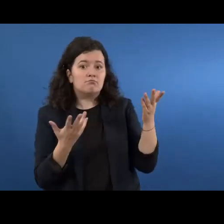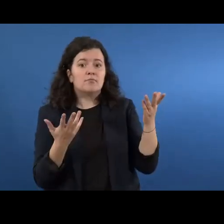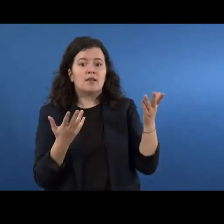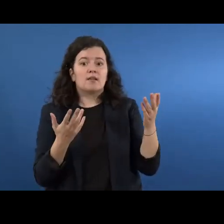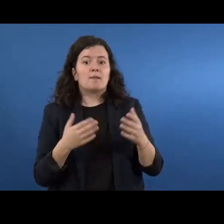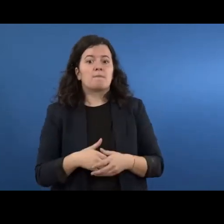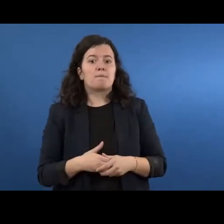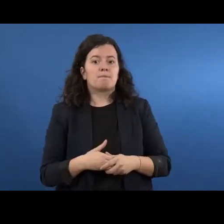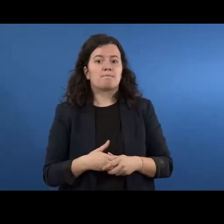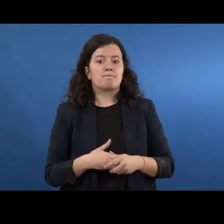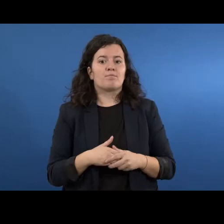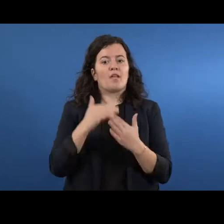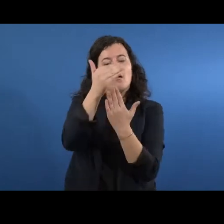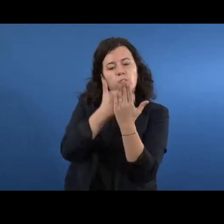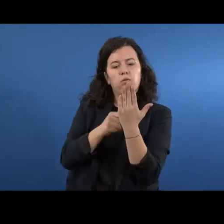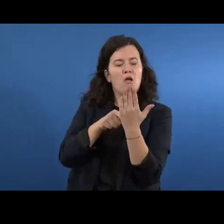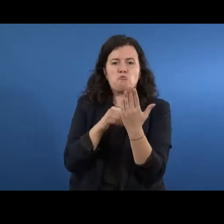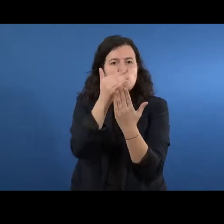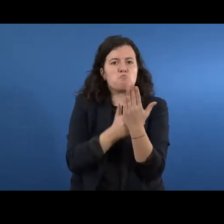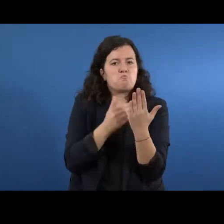criteria, they would not be registered into